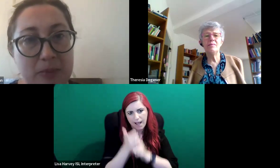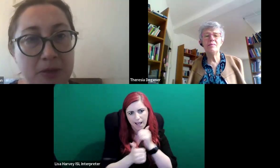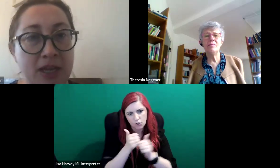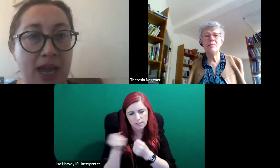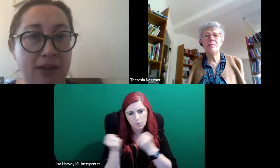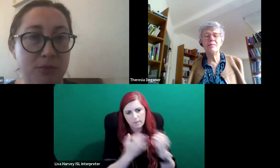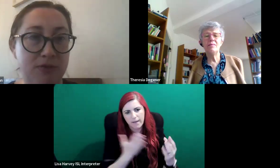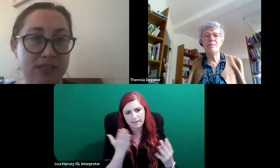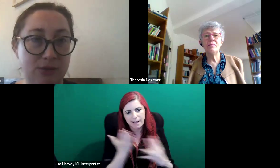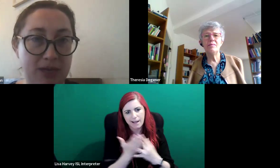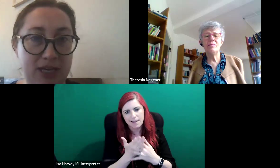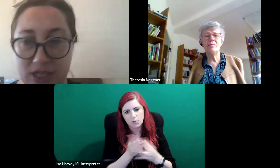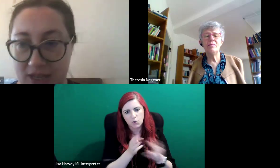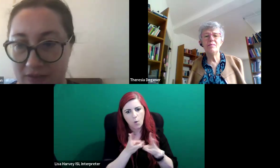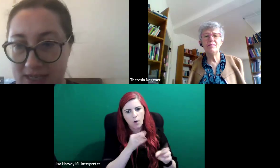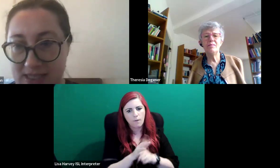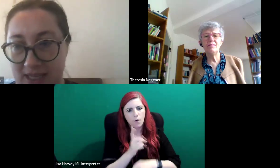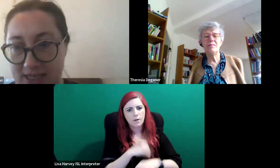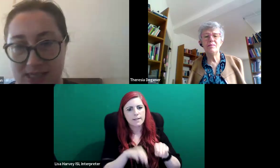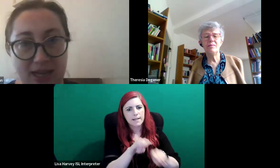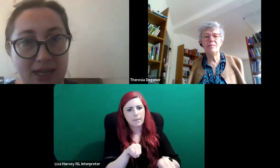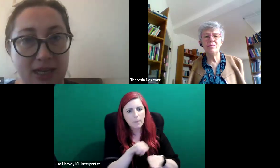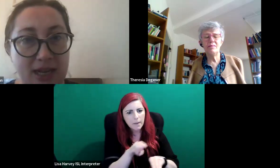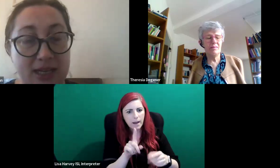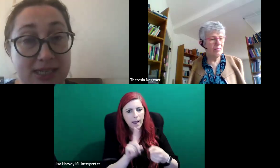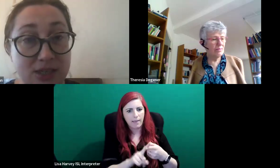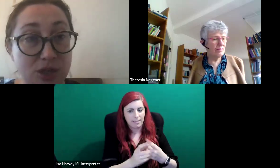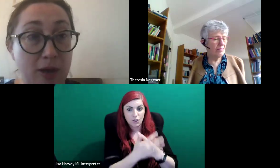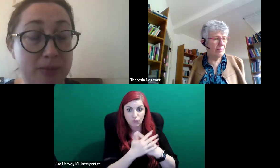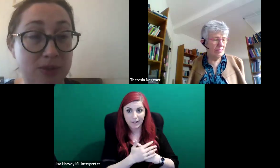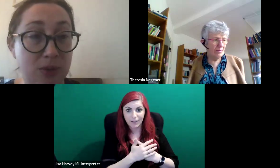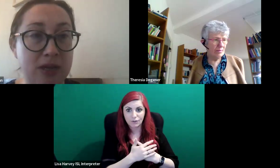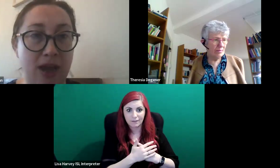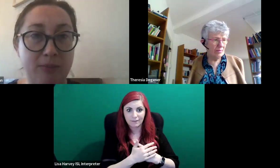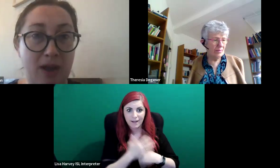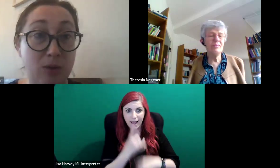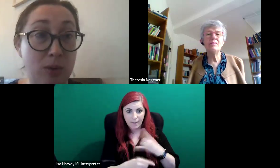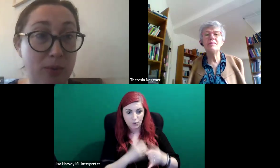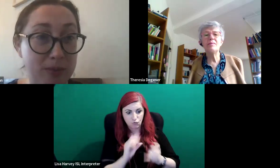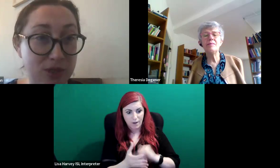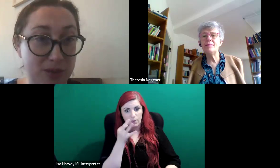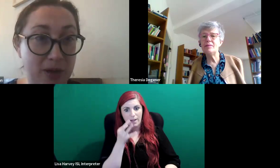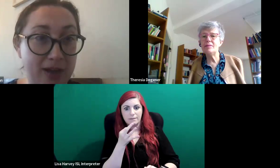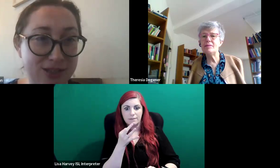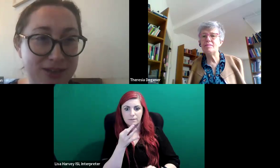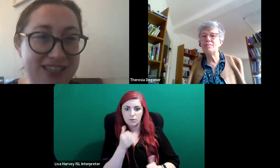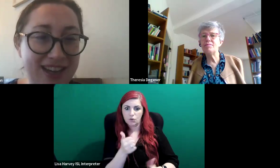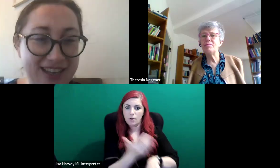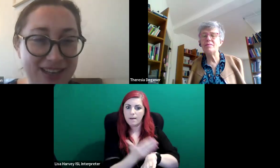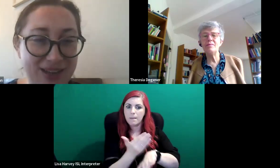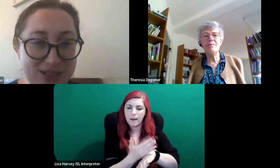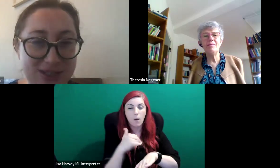to disabled people and removing discrimination they face to get a decent job. So I know employment comes up a